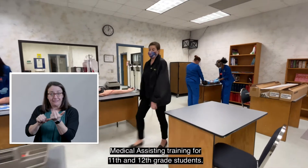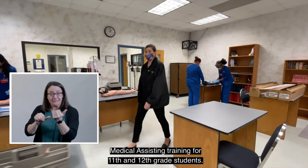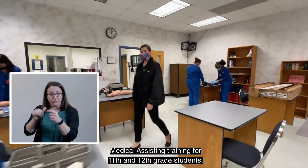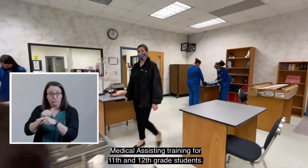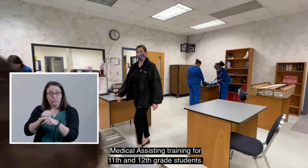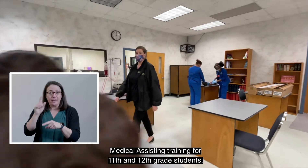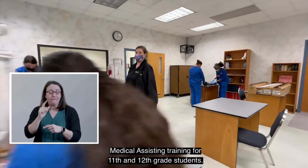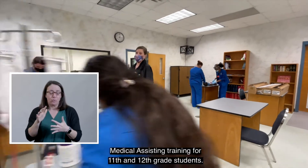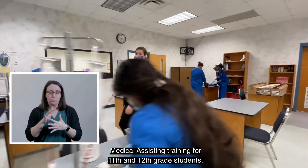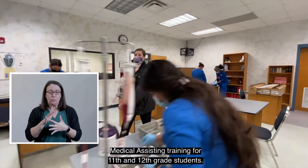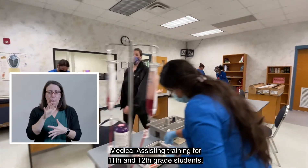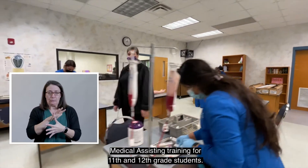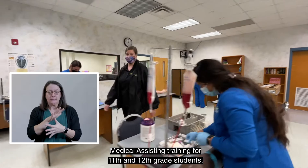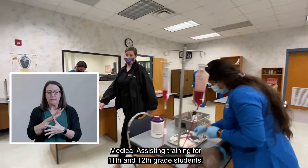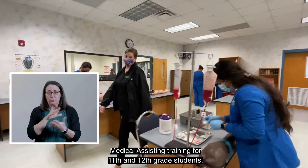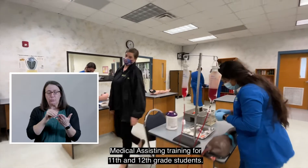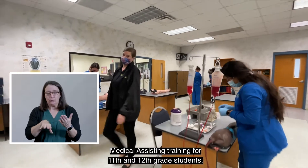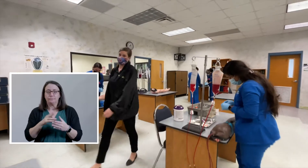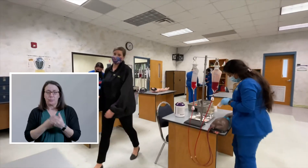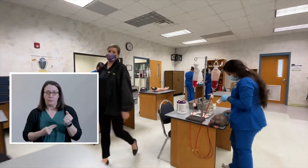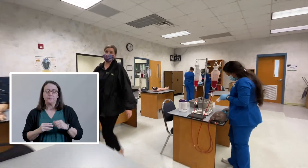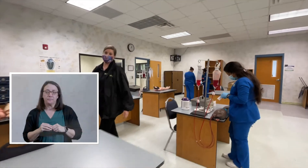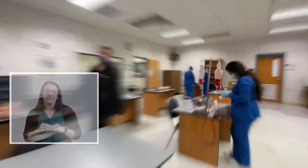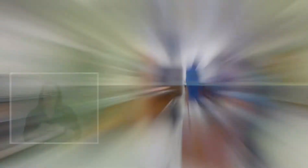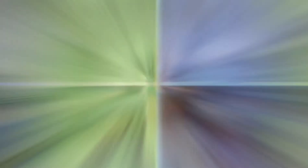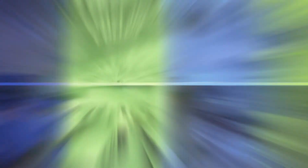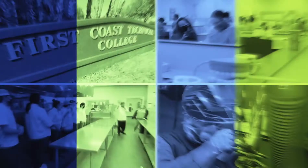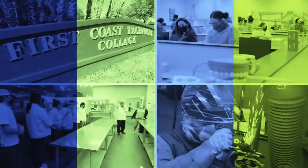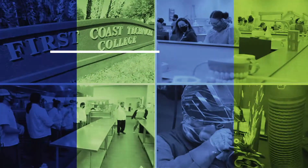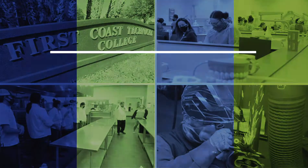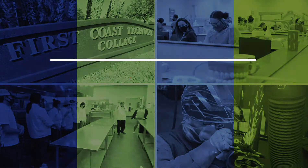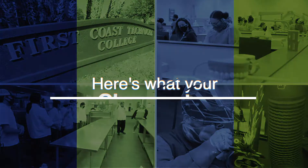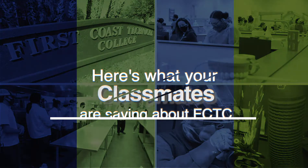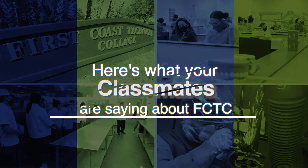assisting training for 11th and 12th grade students.